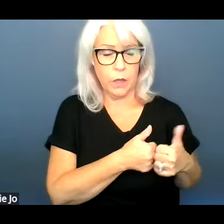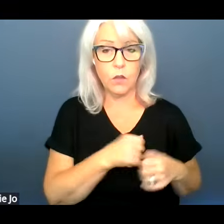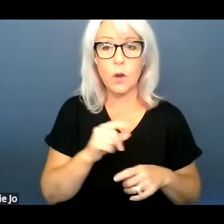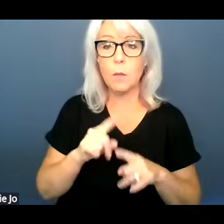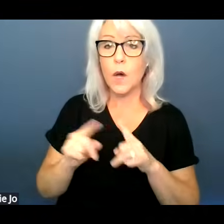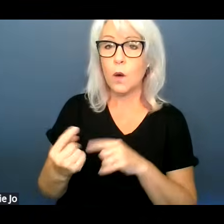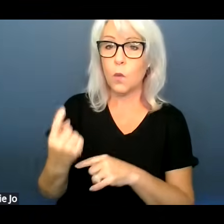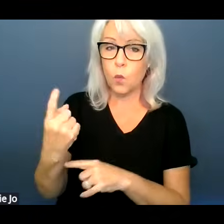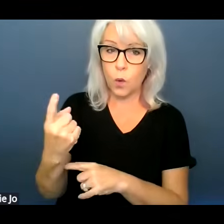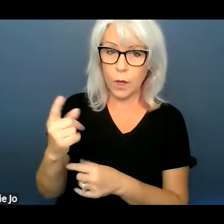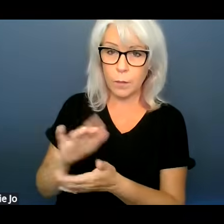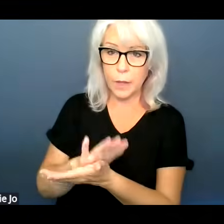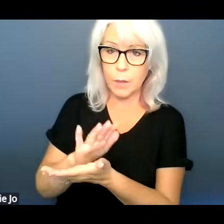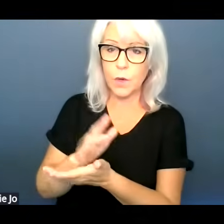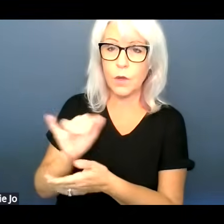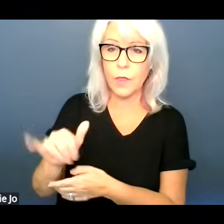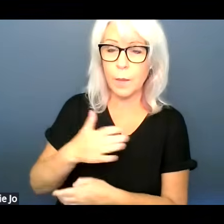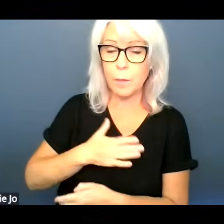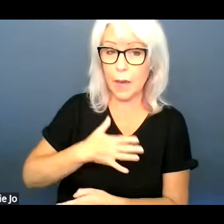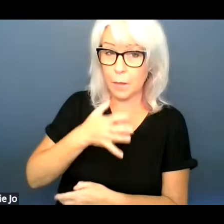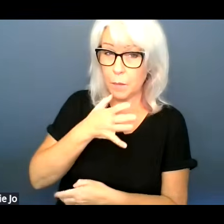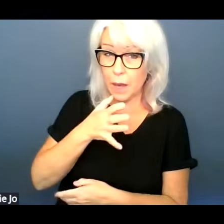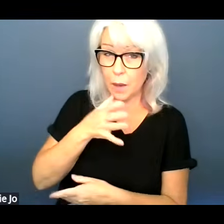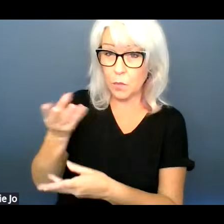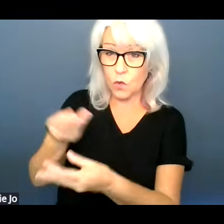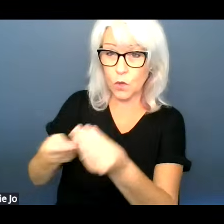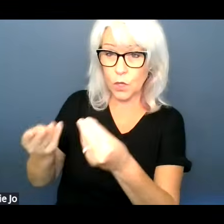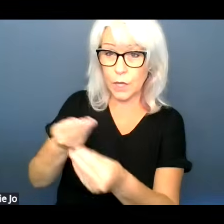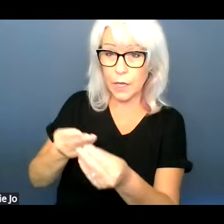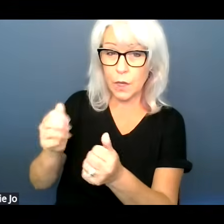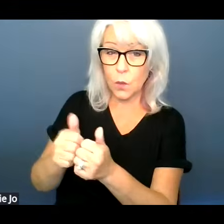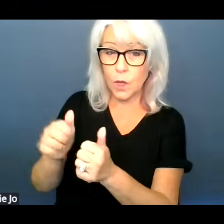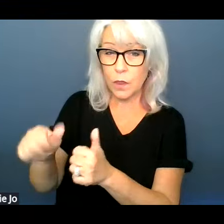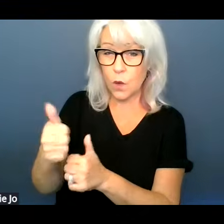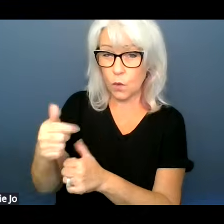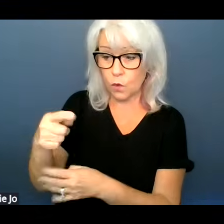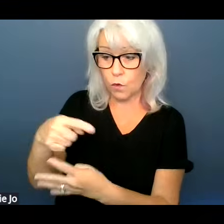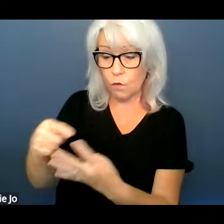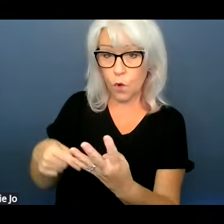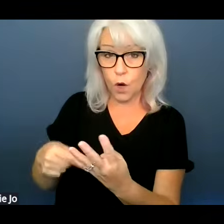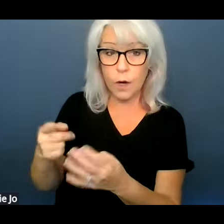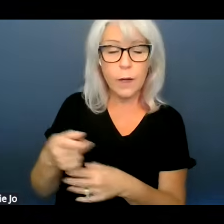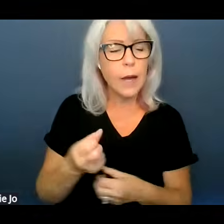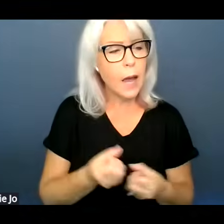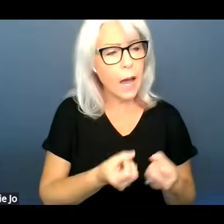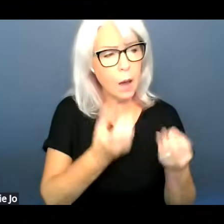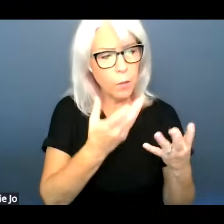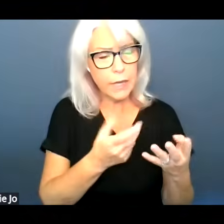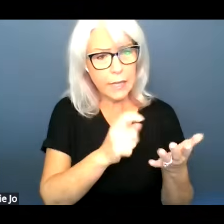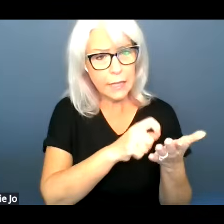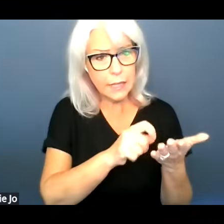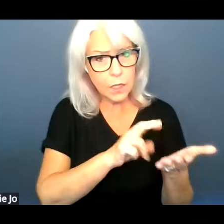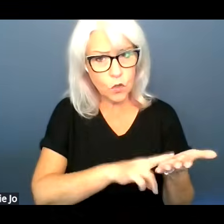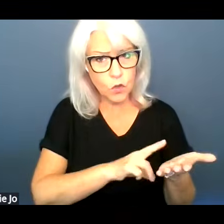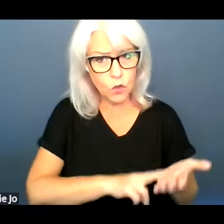mom circulated Okay. with those additional 4. And how many voters, how many signatures were